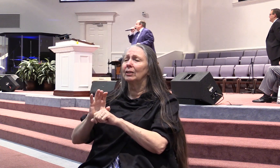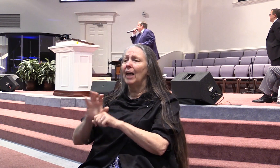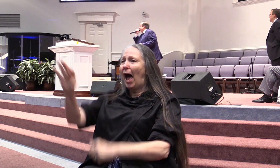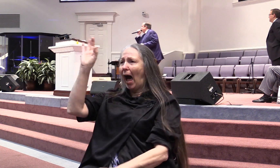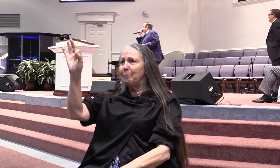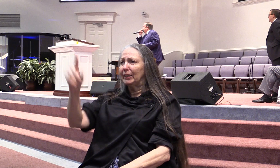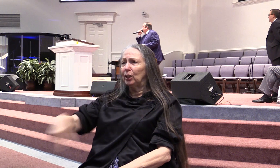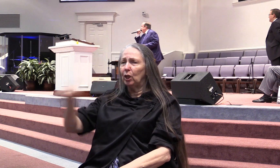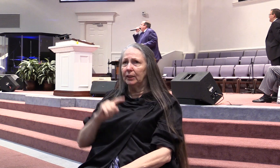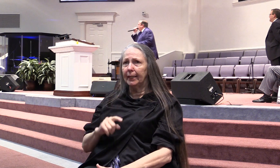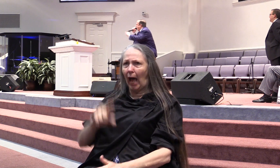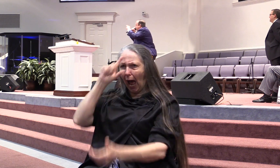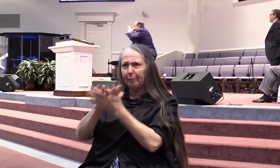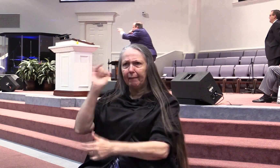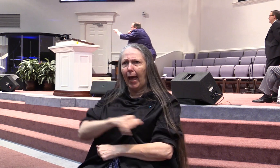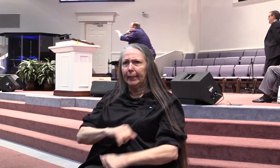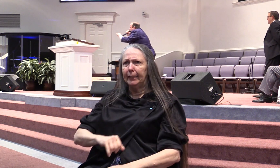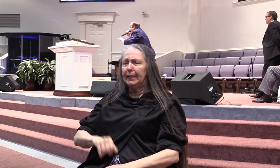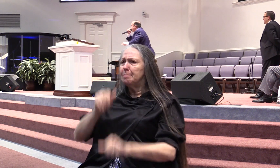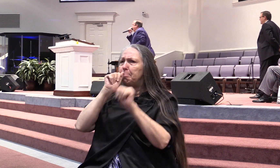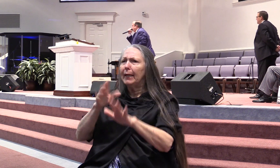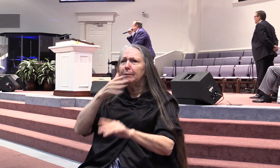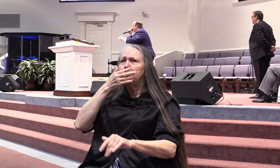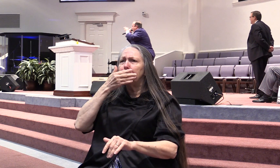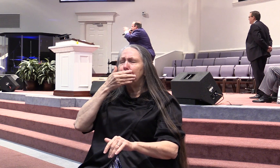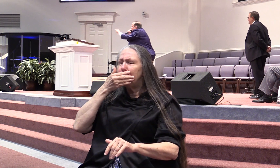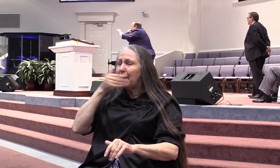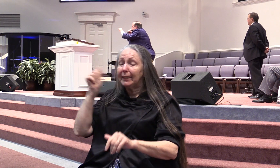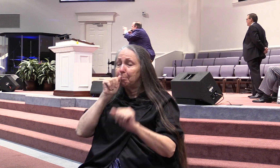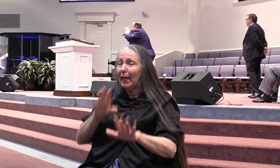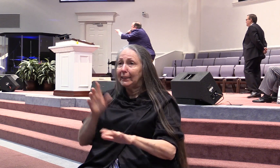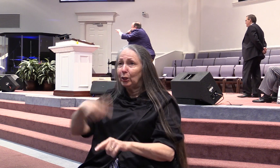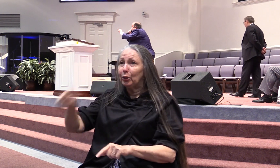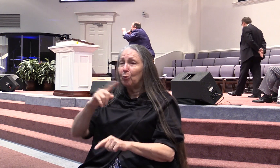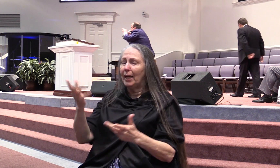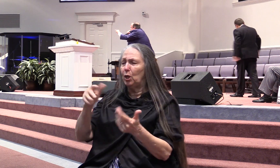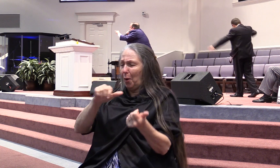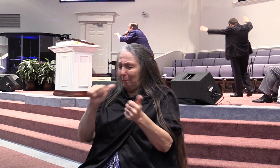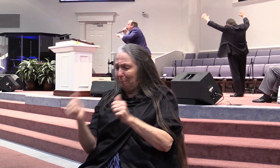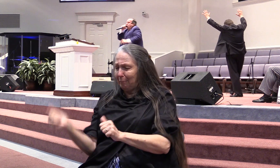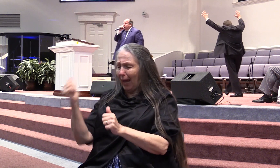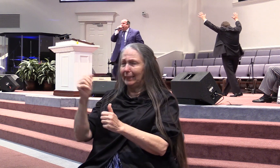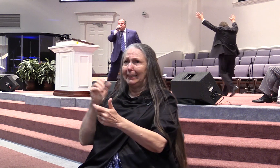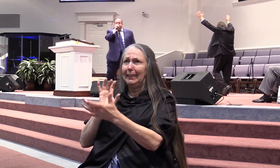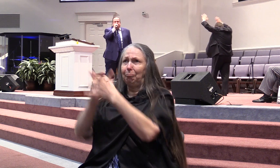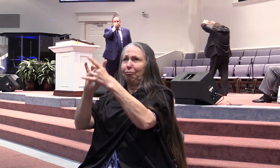Some of you act like you believe it. The greatest blessing in your life is the day you were born again and baptized into the body.